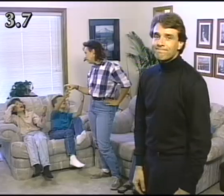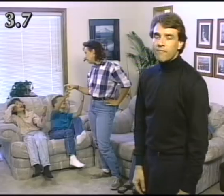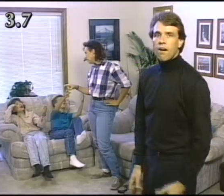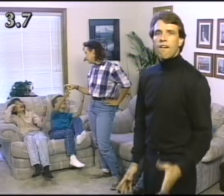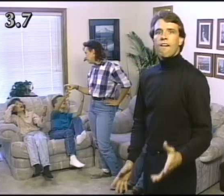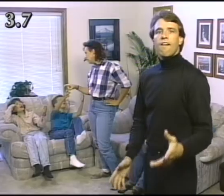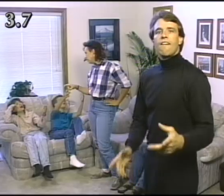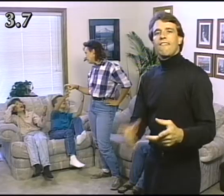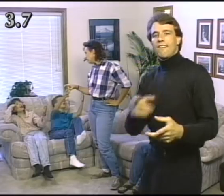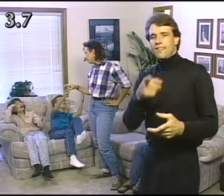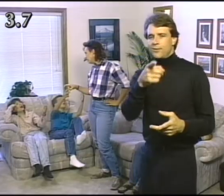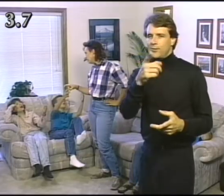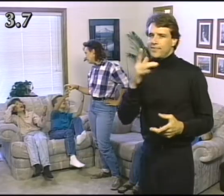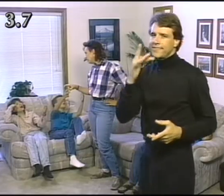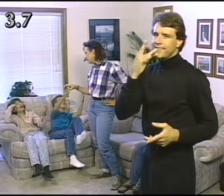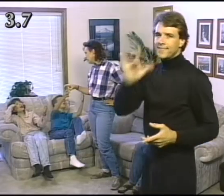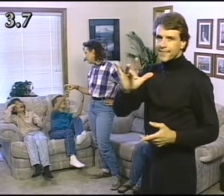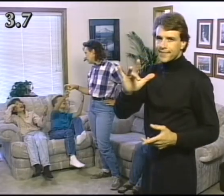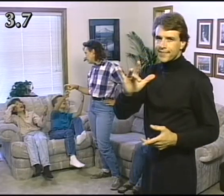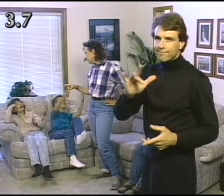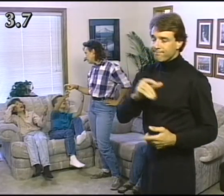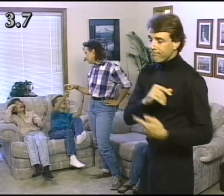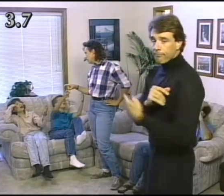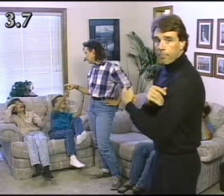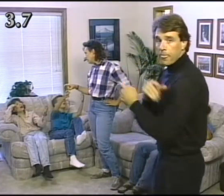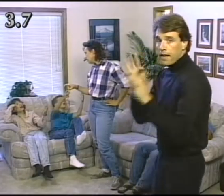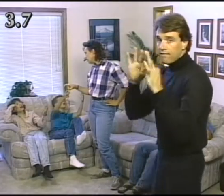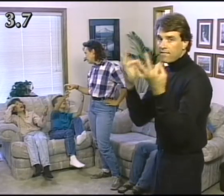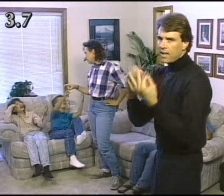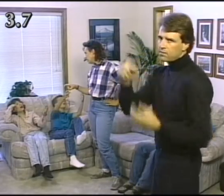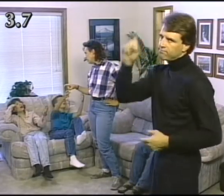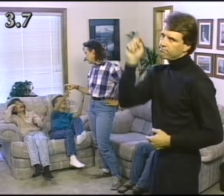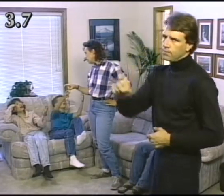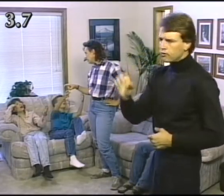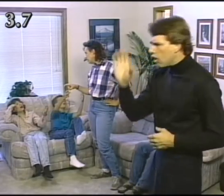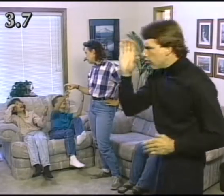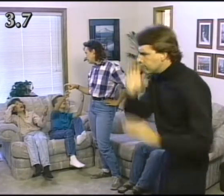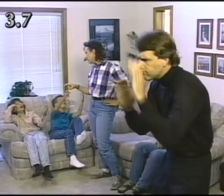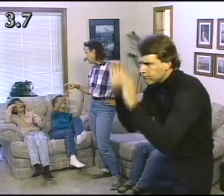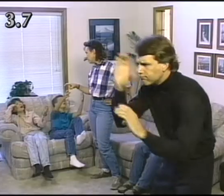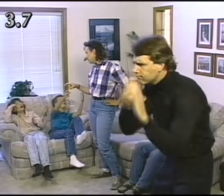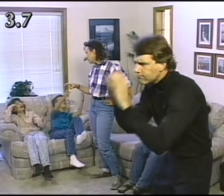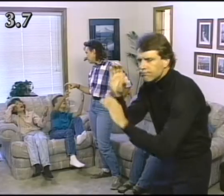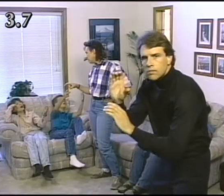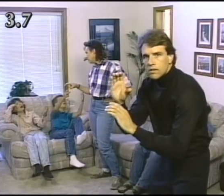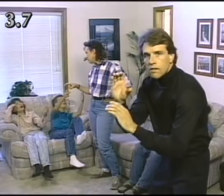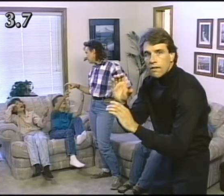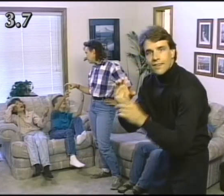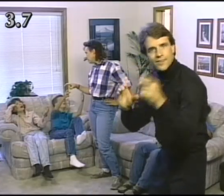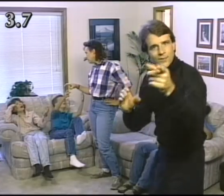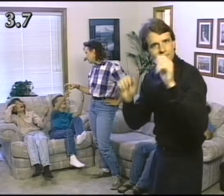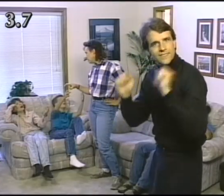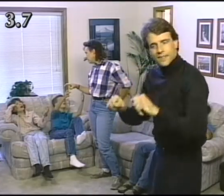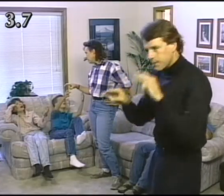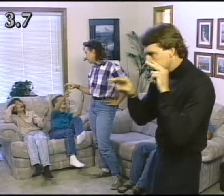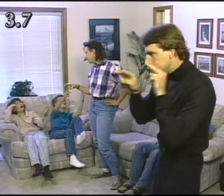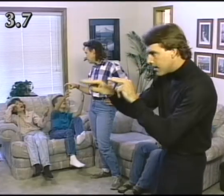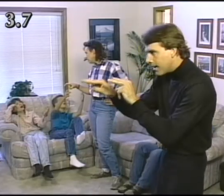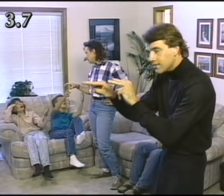too. Well, you are lucky because you can sit back and watch the family search.